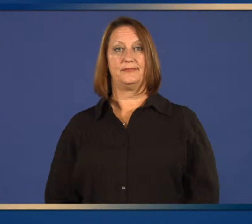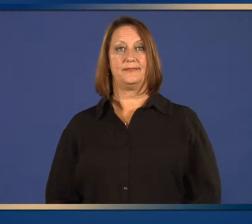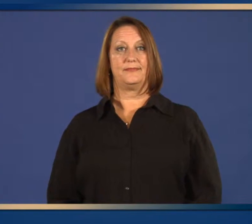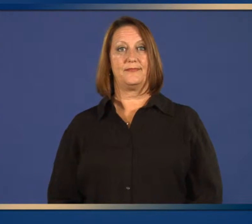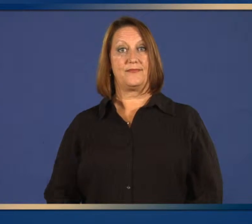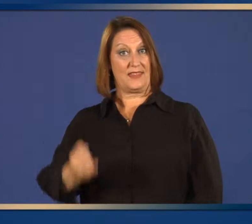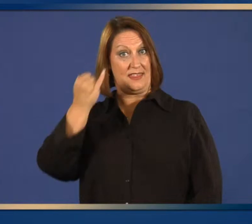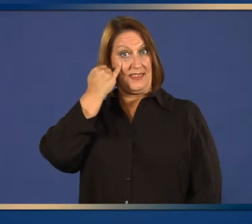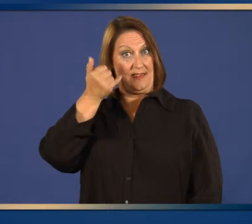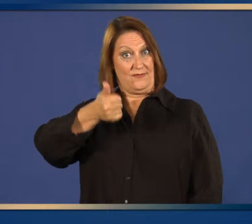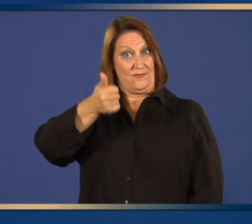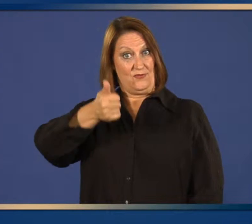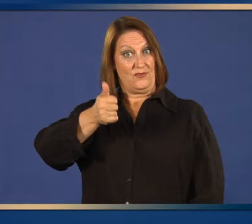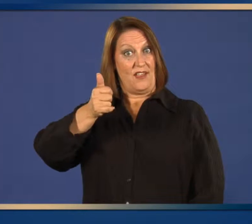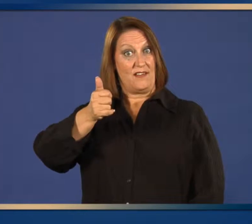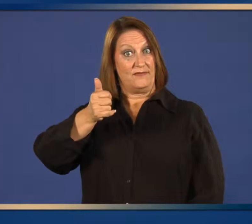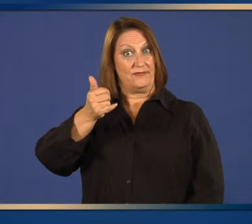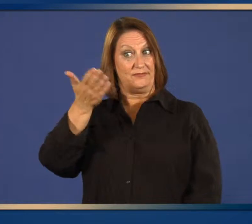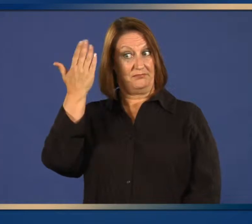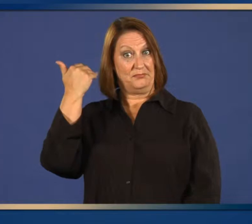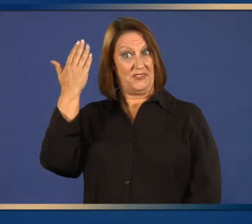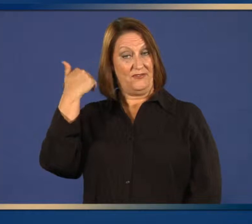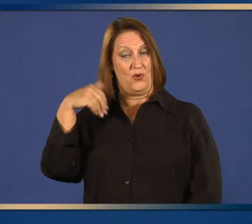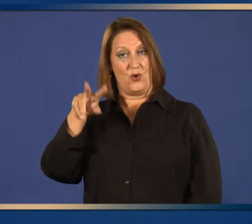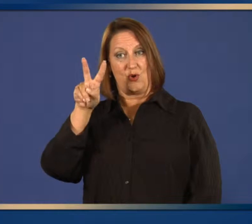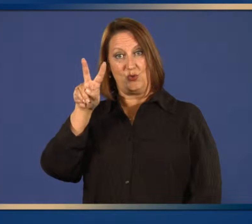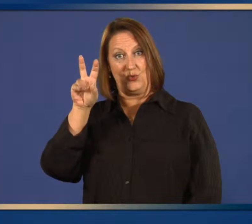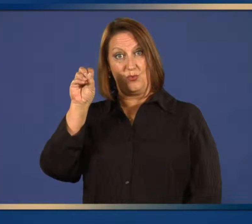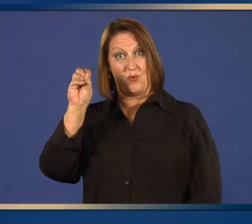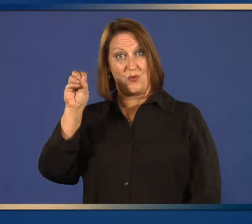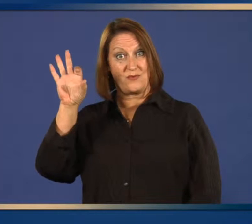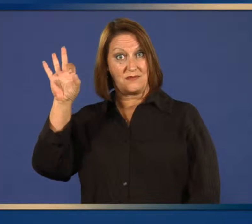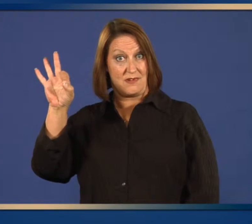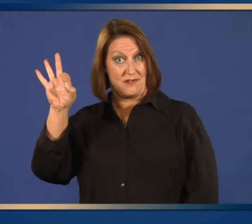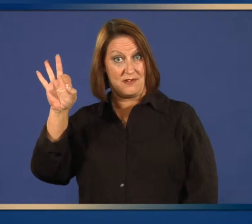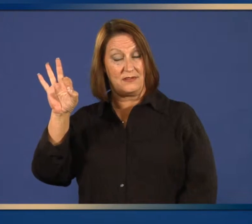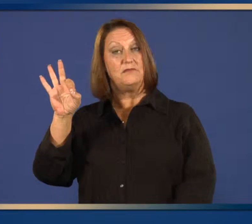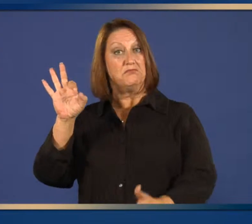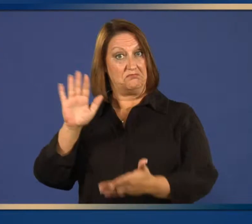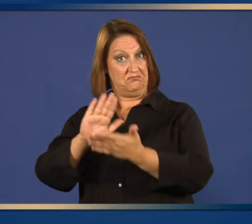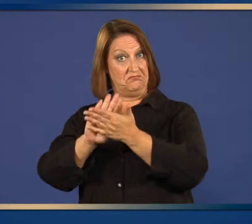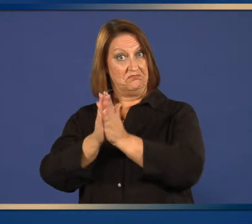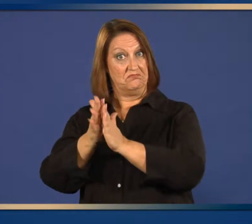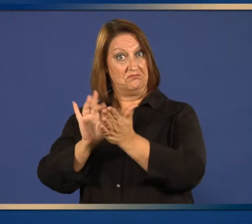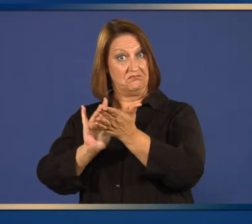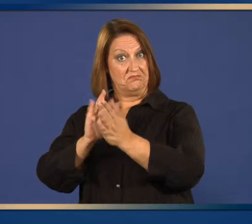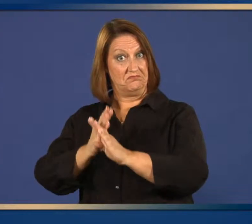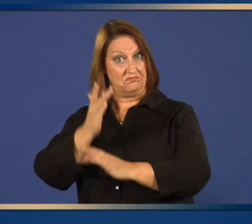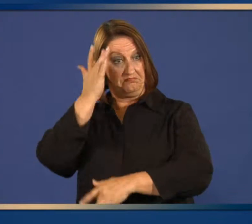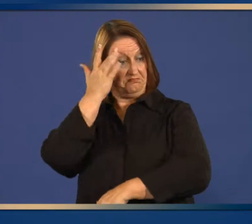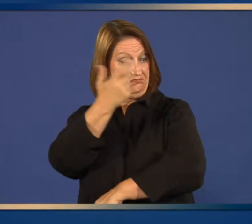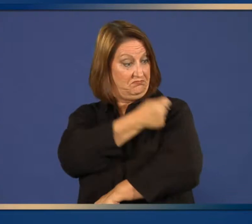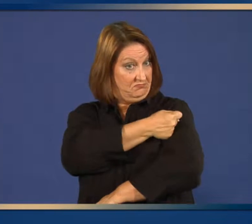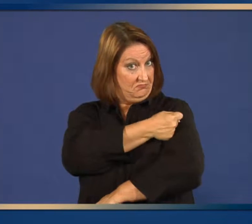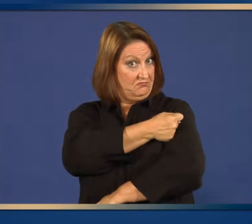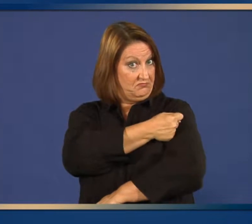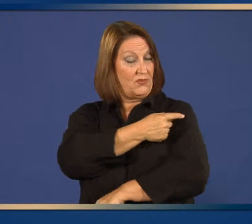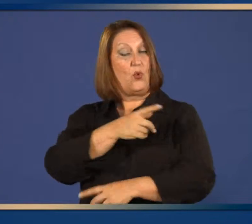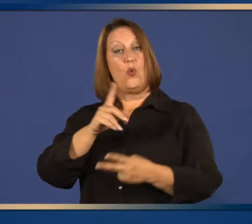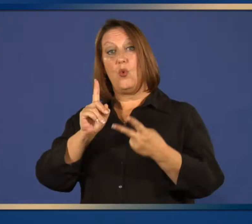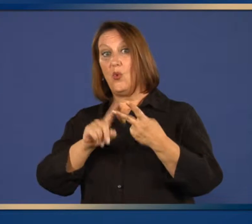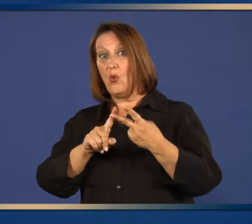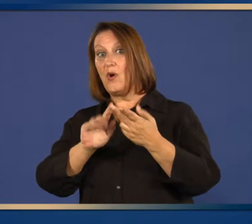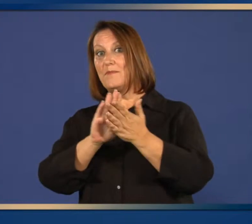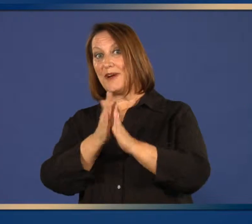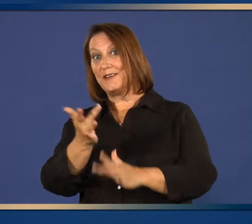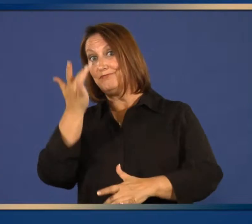People who got the seasonal influenza vaccine or had pandemic flu in 2009